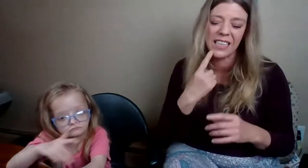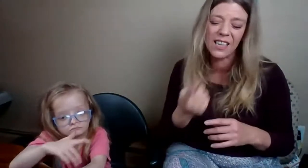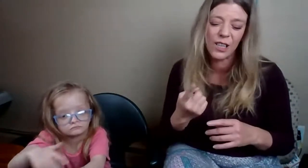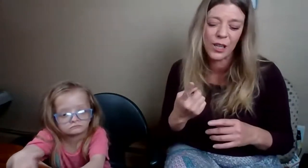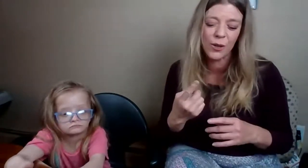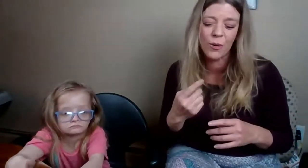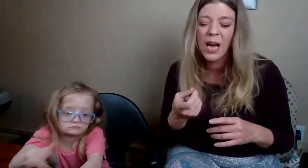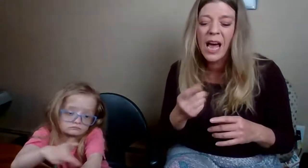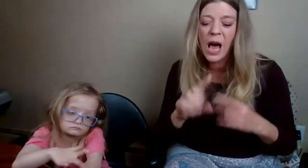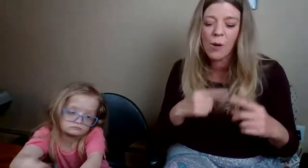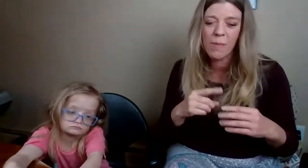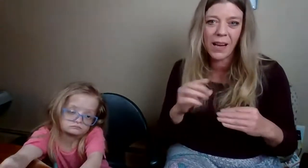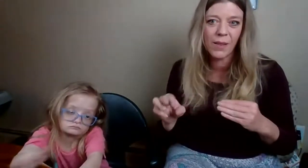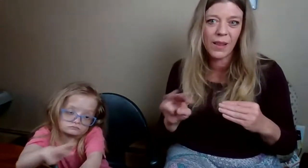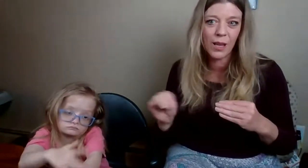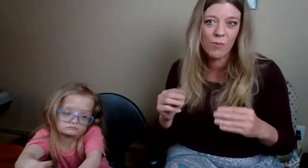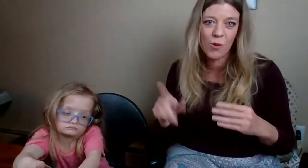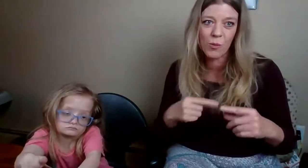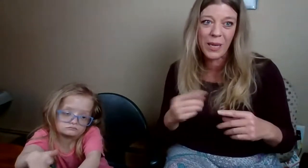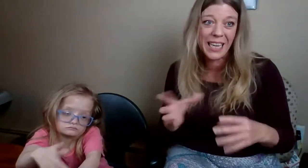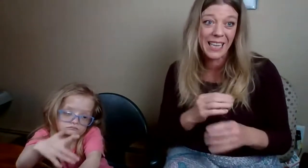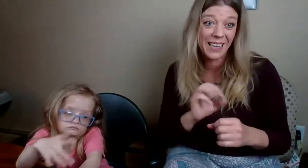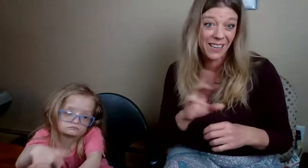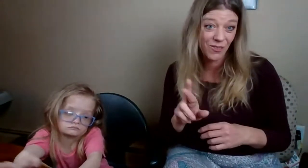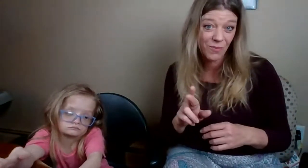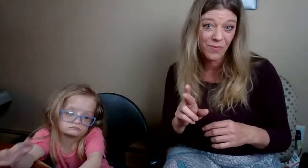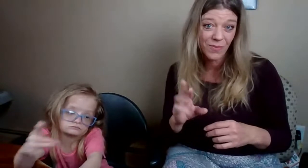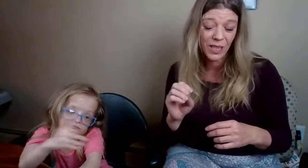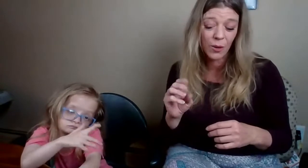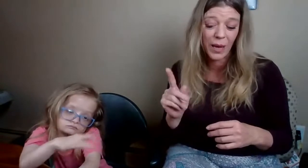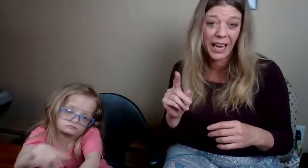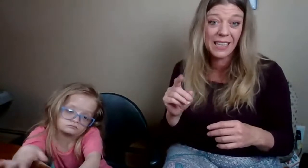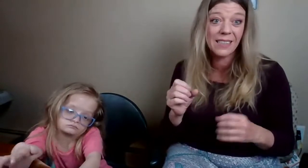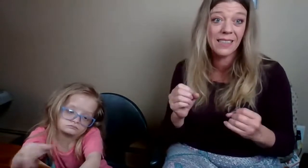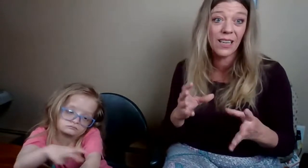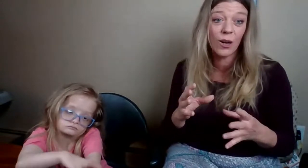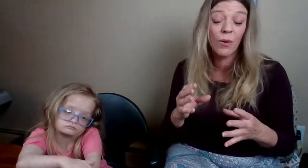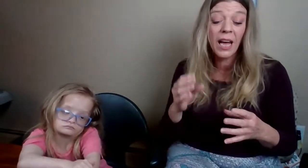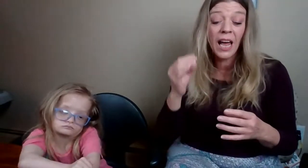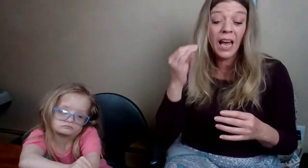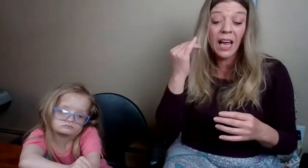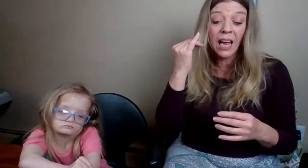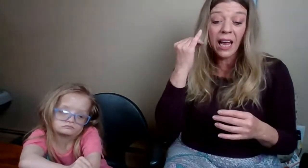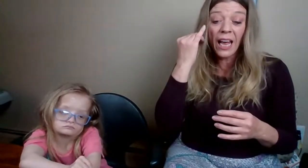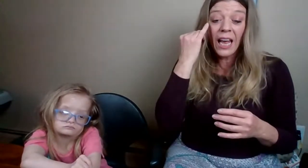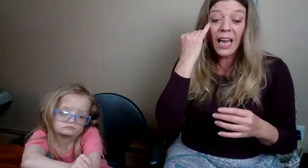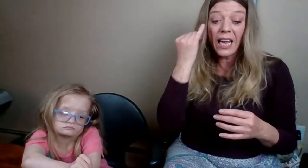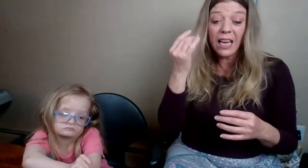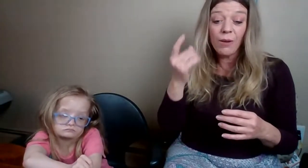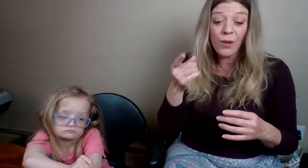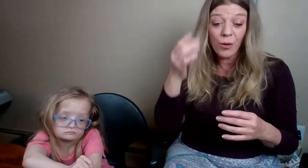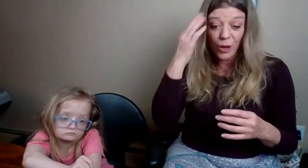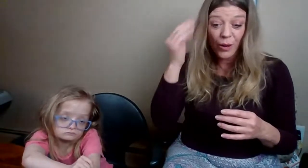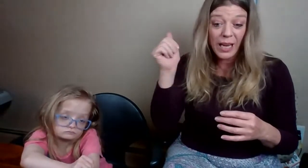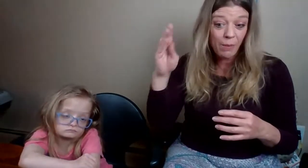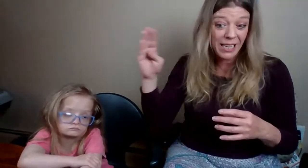tell you about them when we get there. Okay, so if you know the